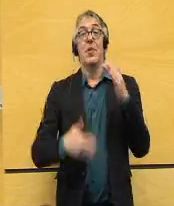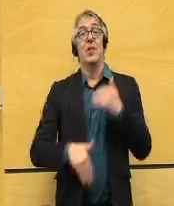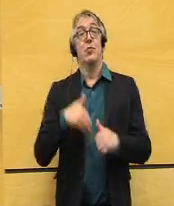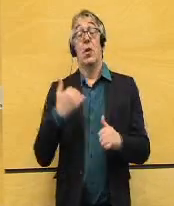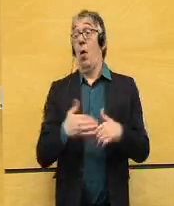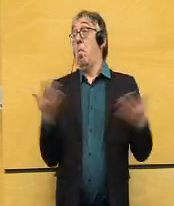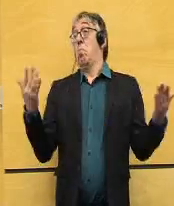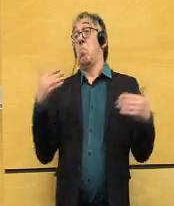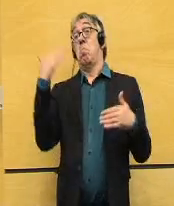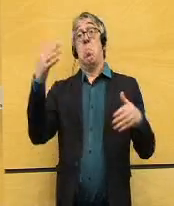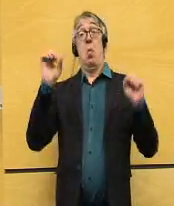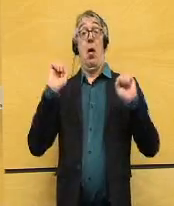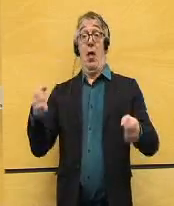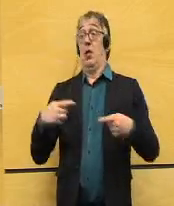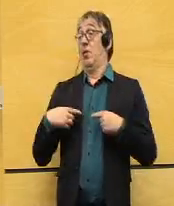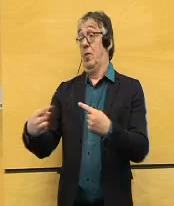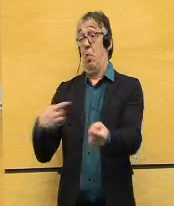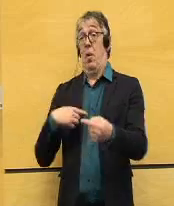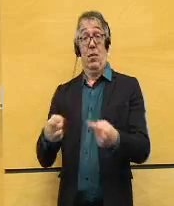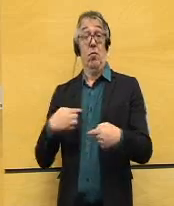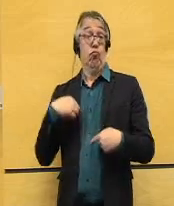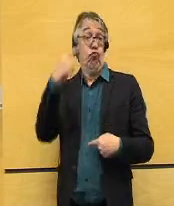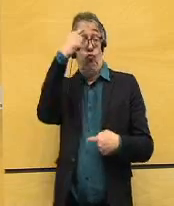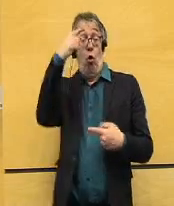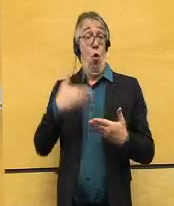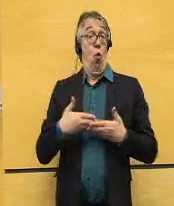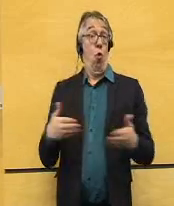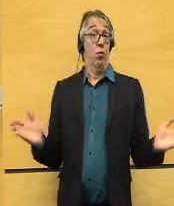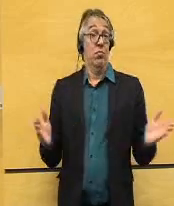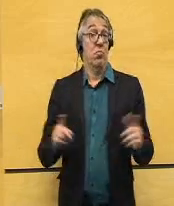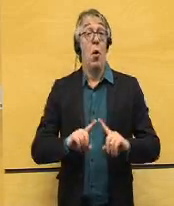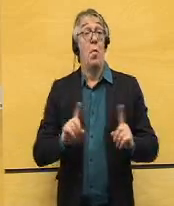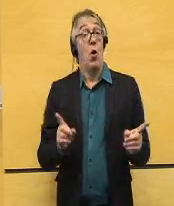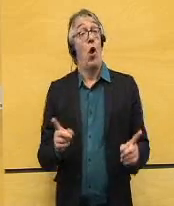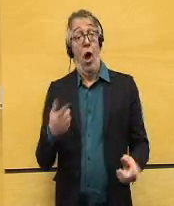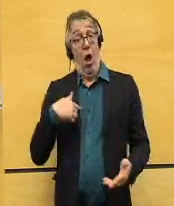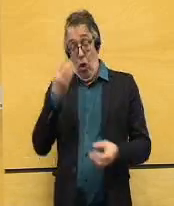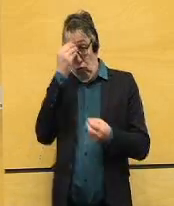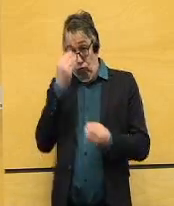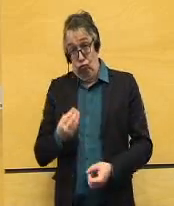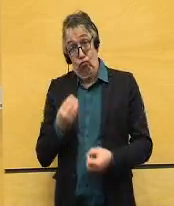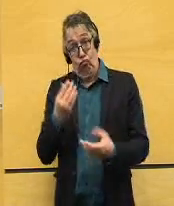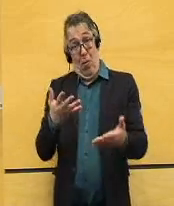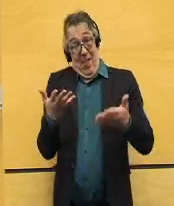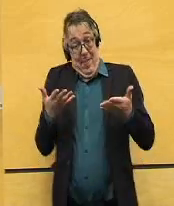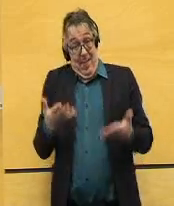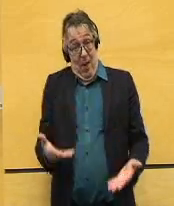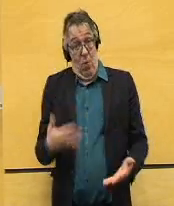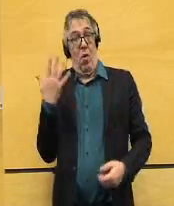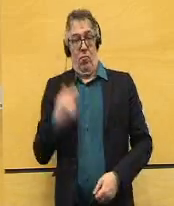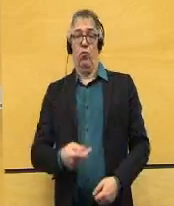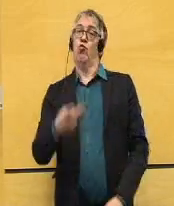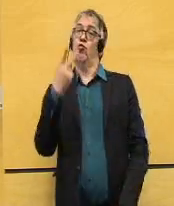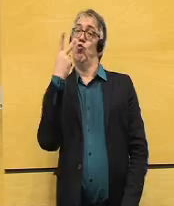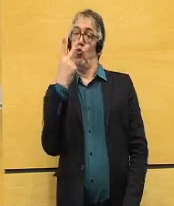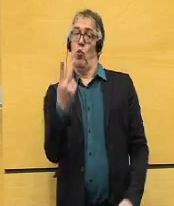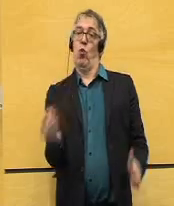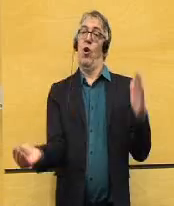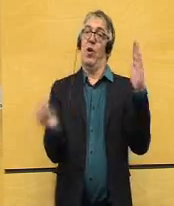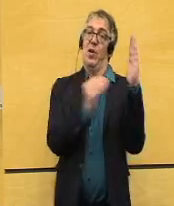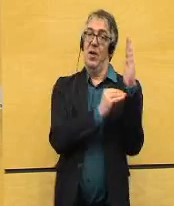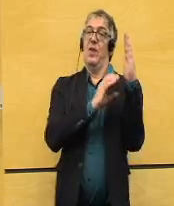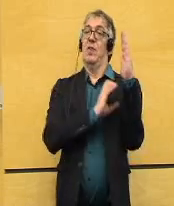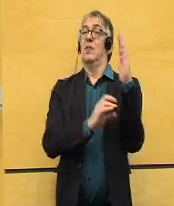open to debate, of course, and we are very open about this. But I've just noted what is there explicitly today, particularly in